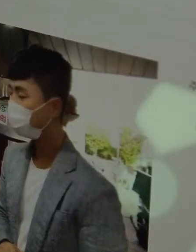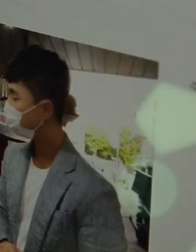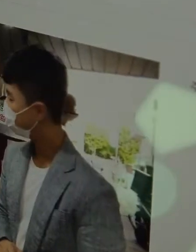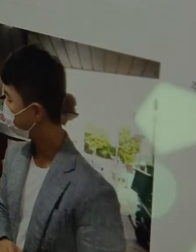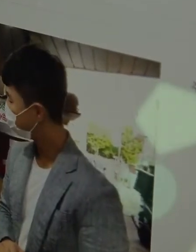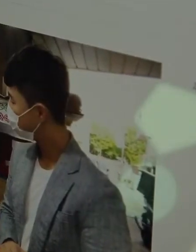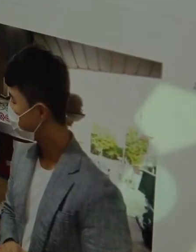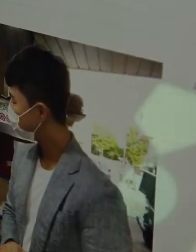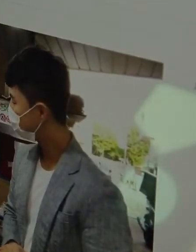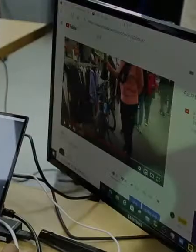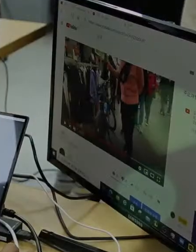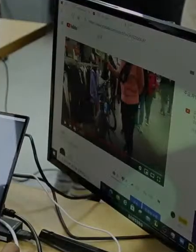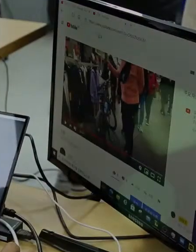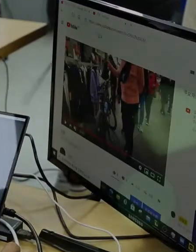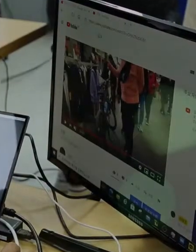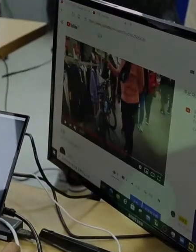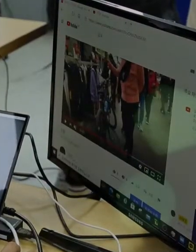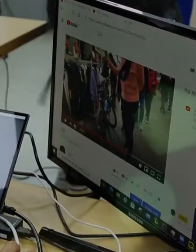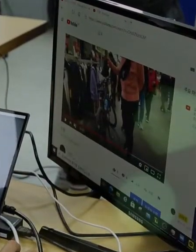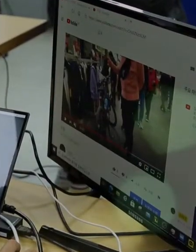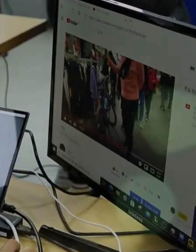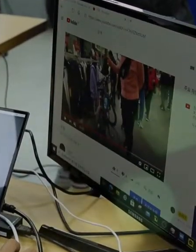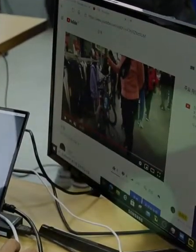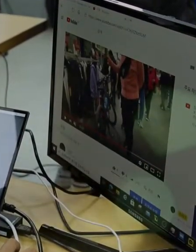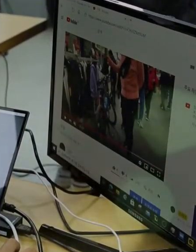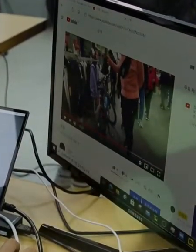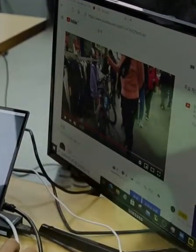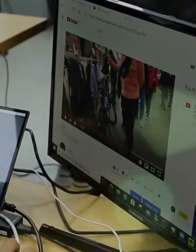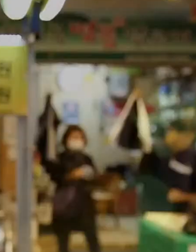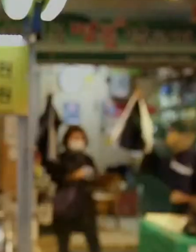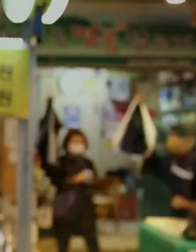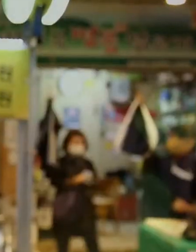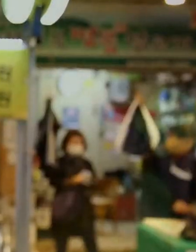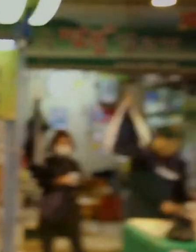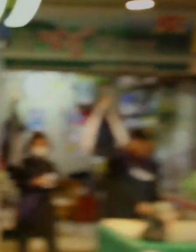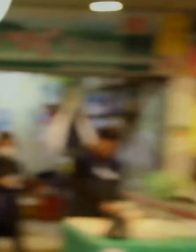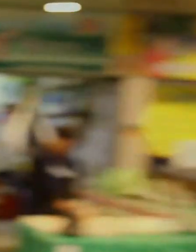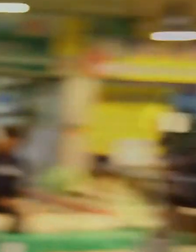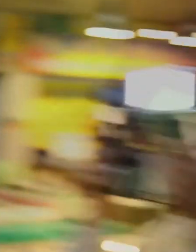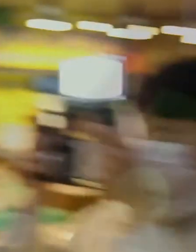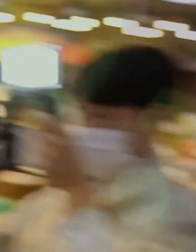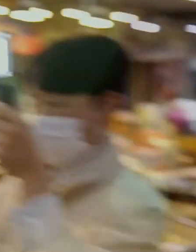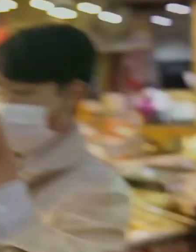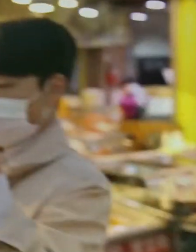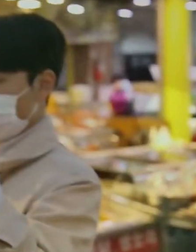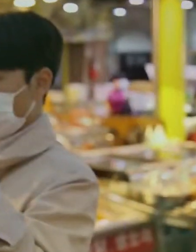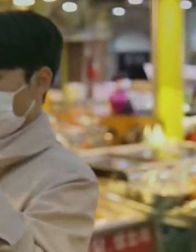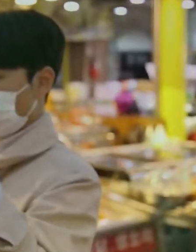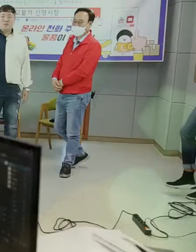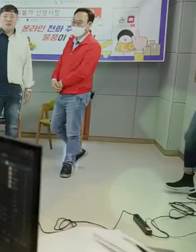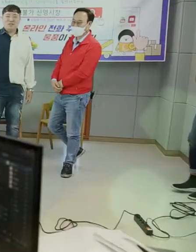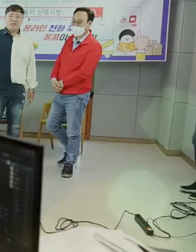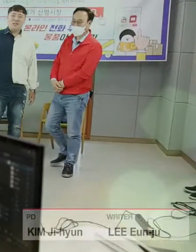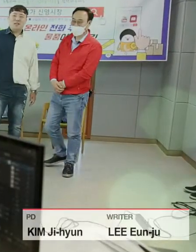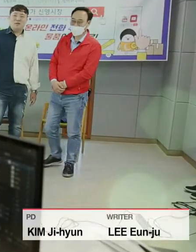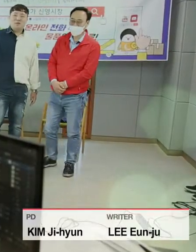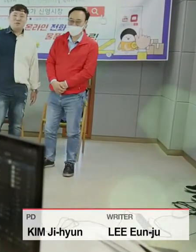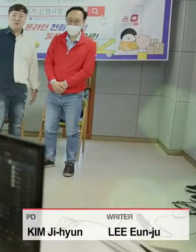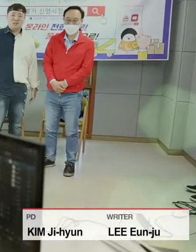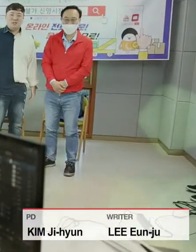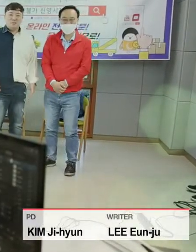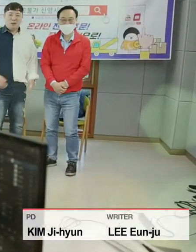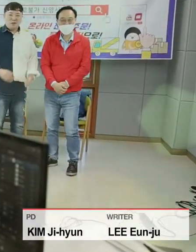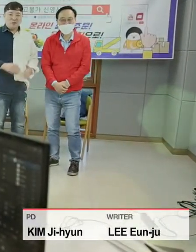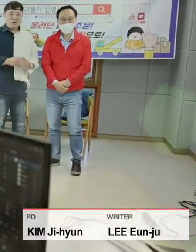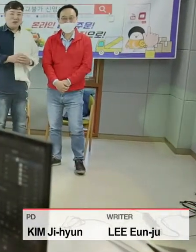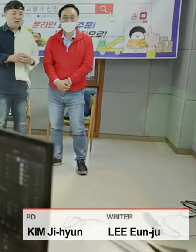crisis, traditional market vendors are showing no fear in trying new ideas and taking on fresh challenges to protect